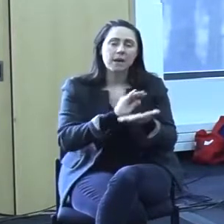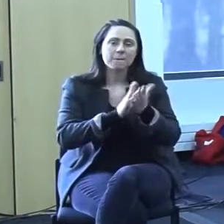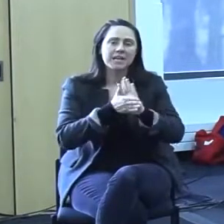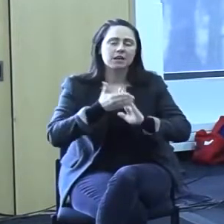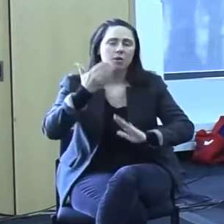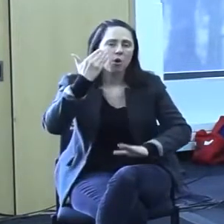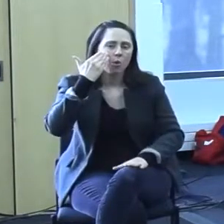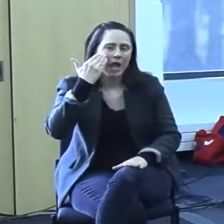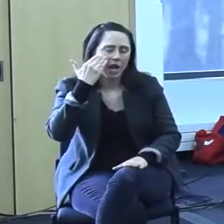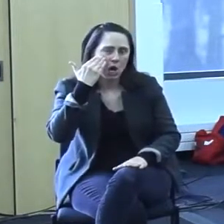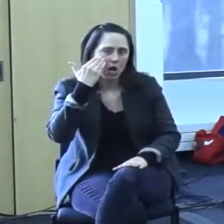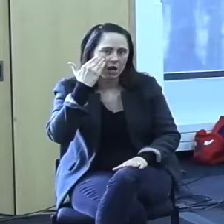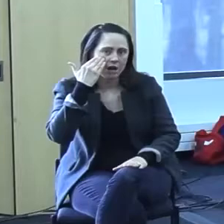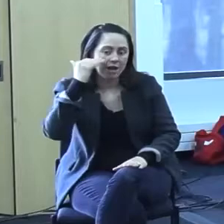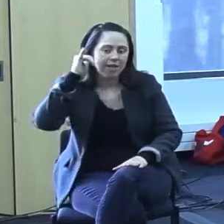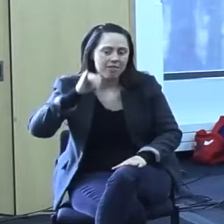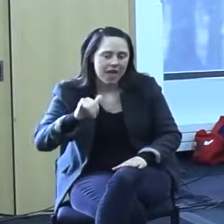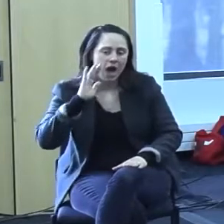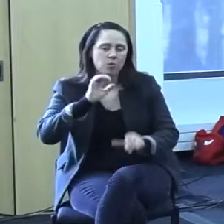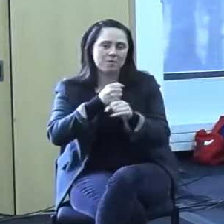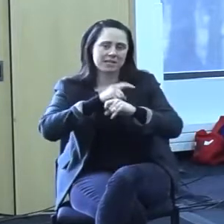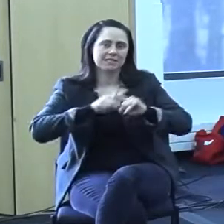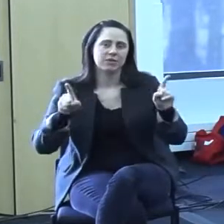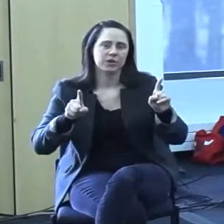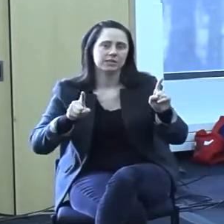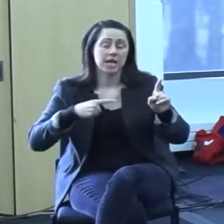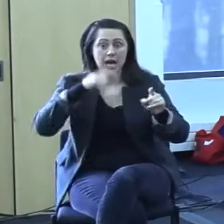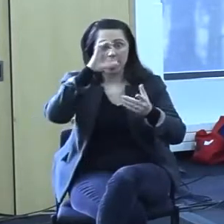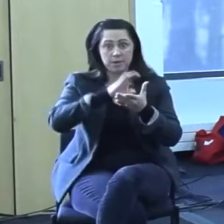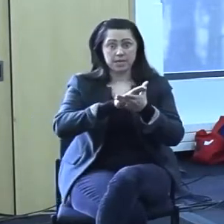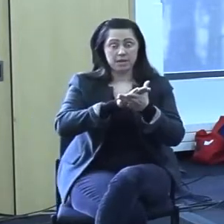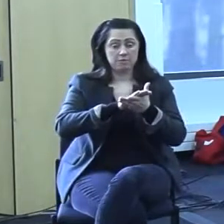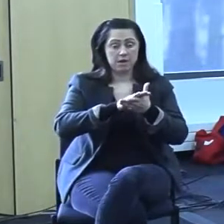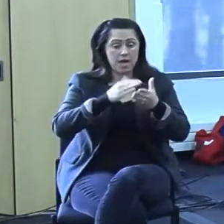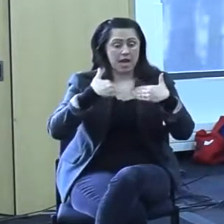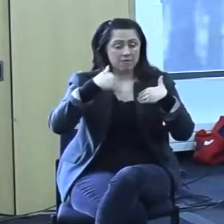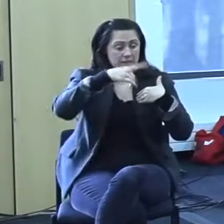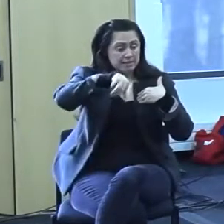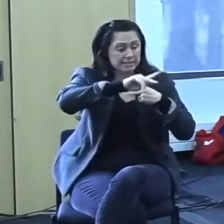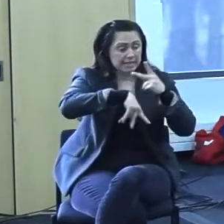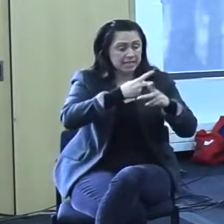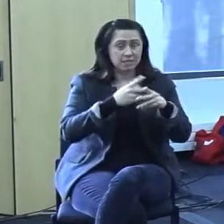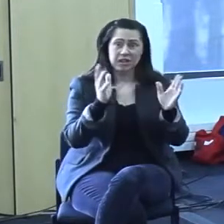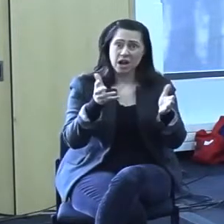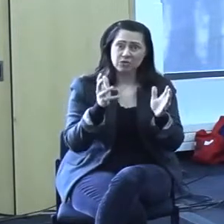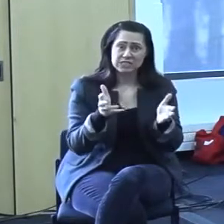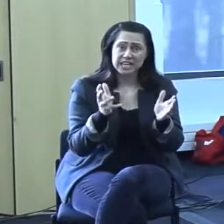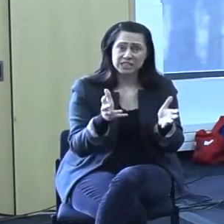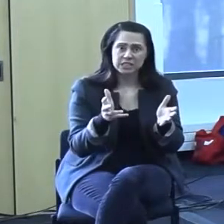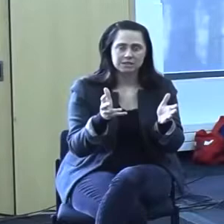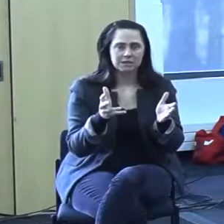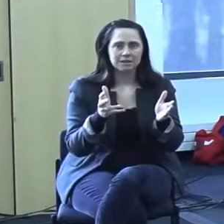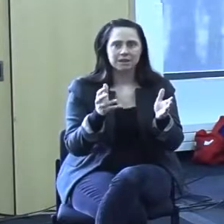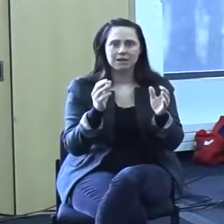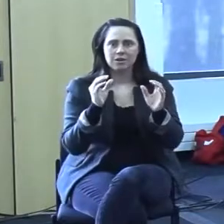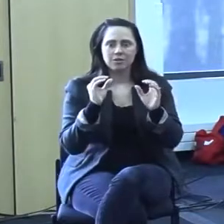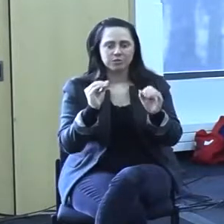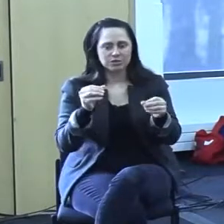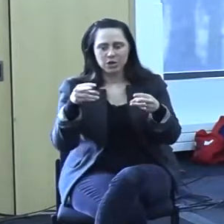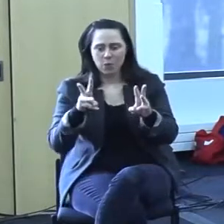aware. It's what's going to make the difference. And I believe by having these conversations, I mean, there's no way out,